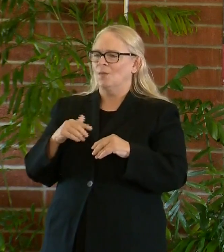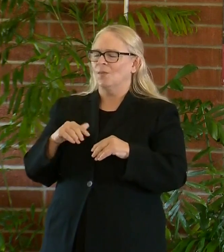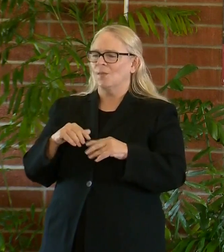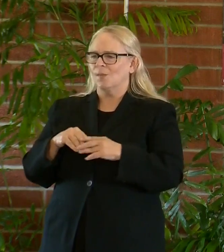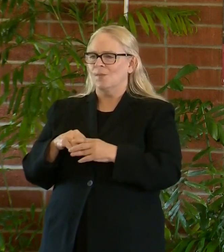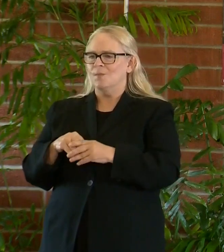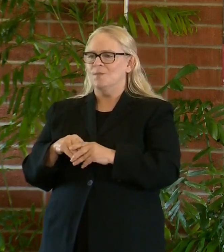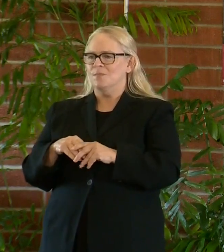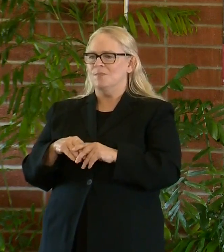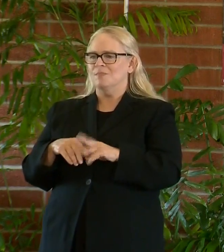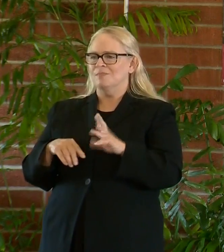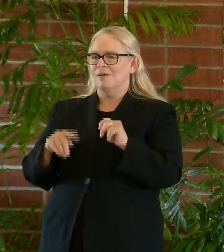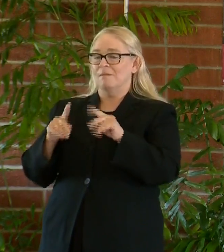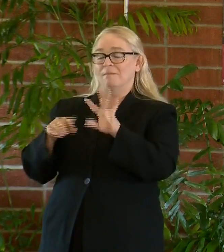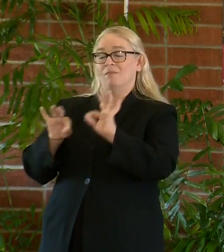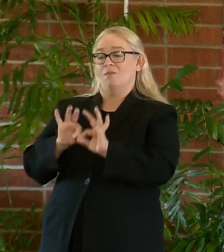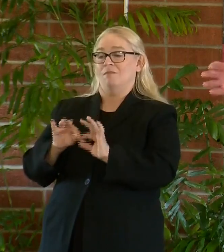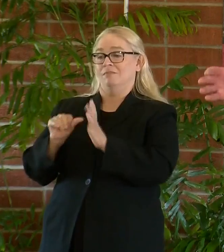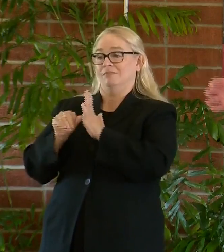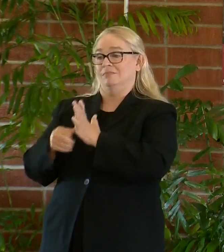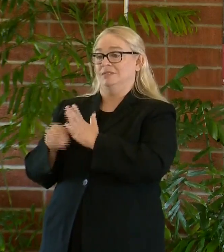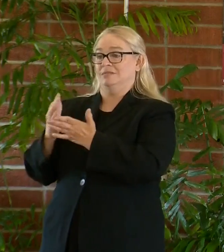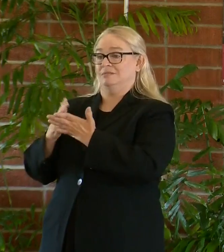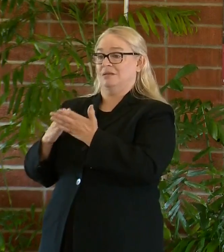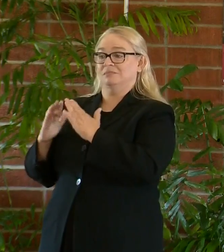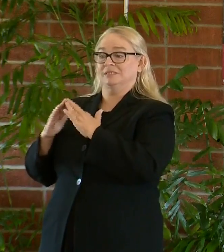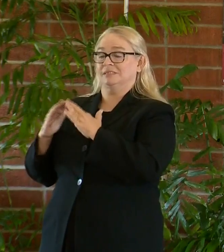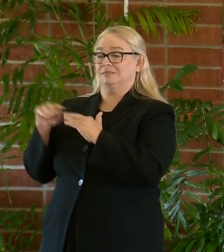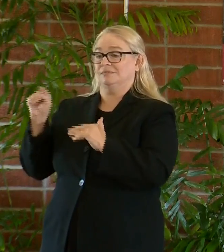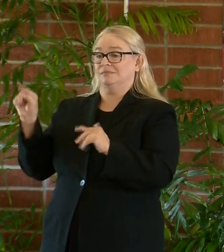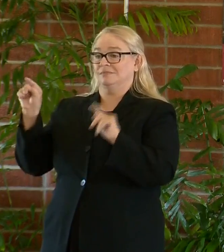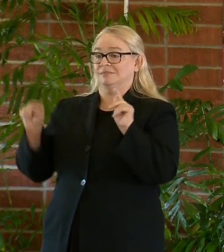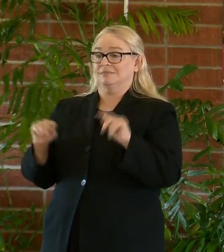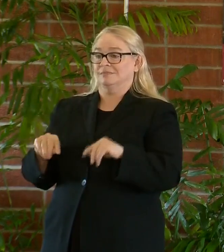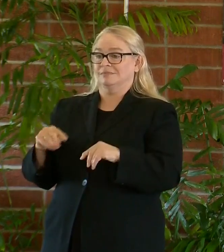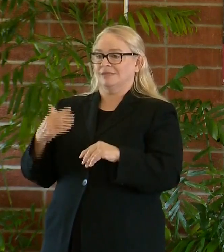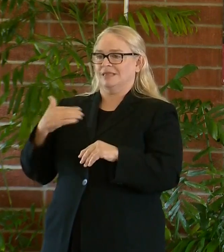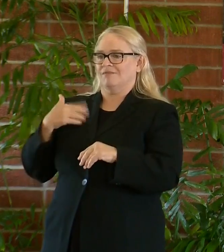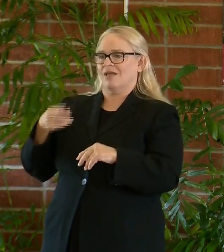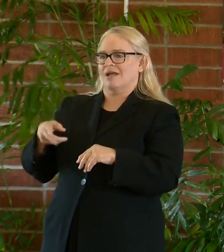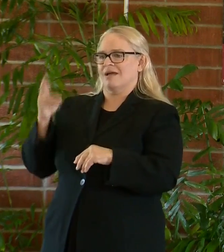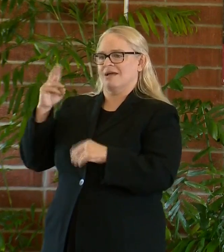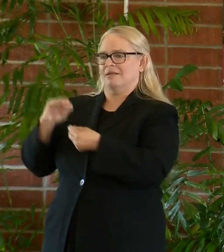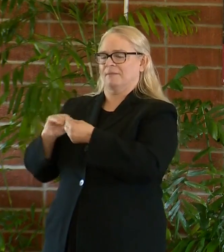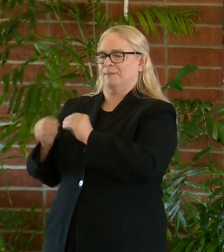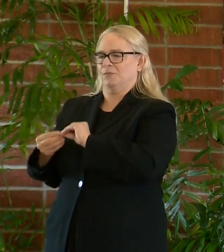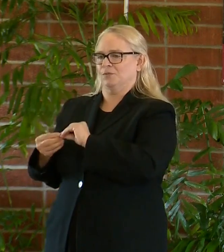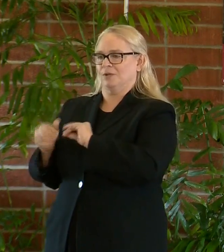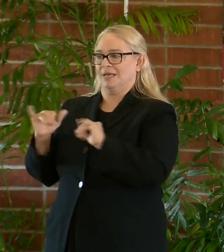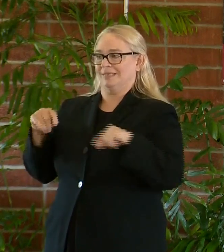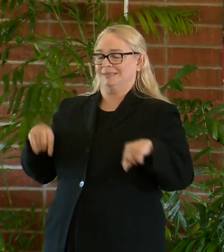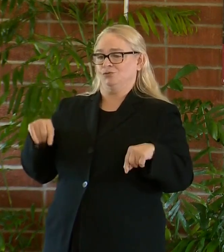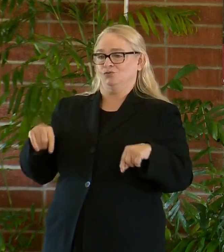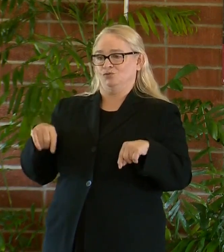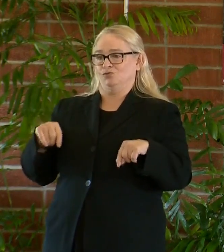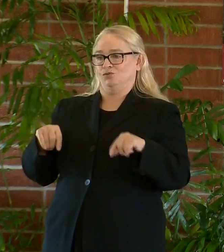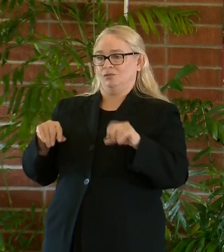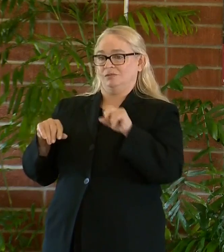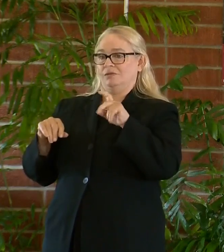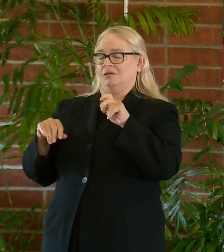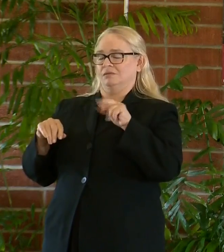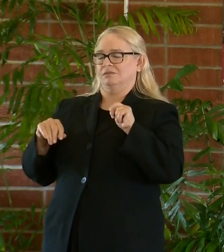entire picture, because in certain parts of the state, including where I am, we are seeing an increase, and that impact